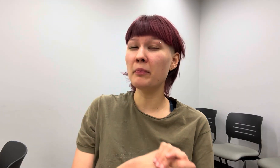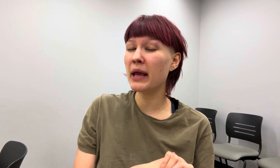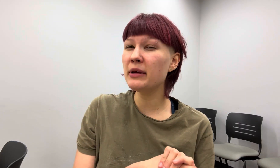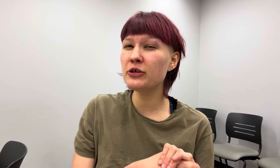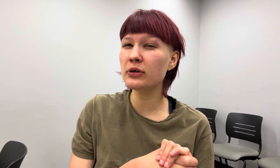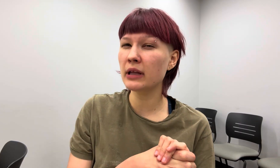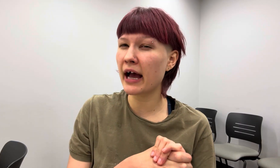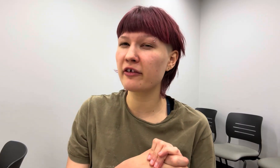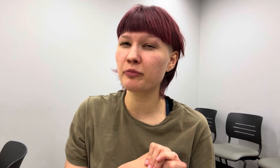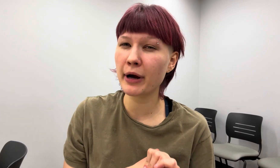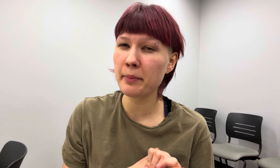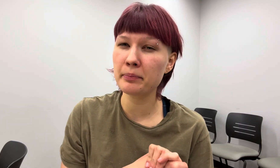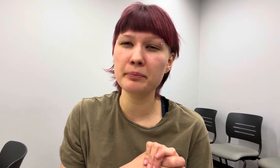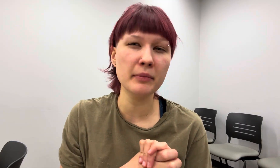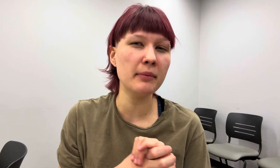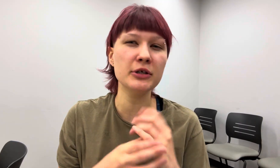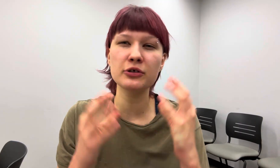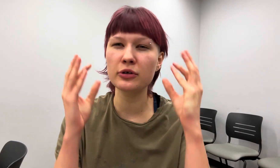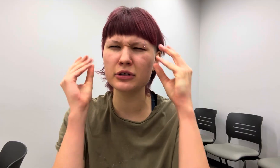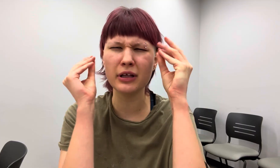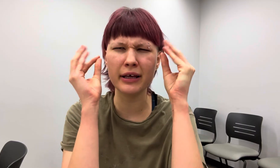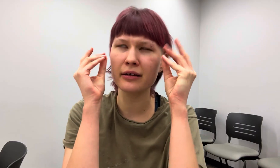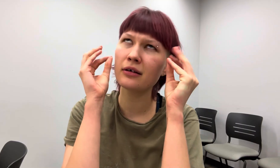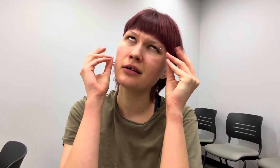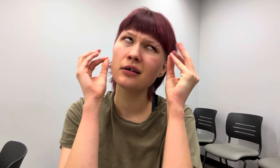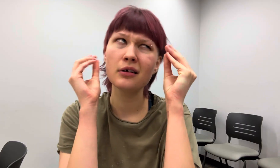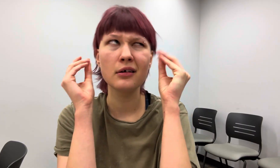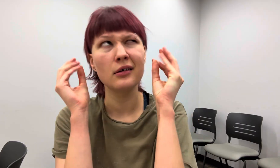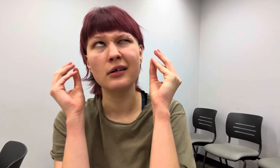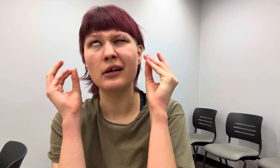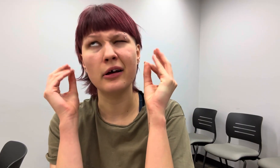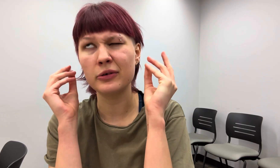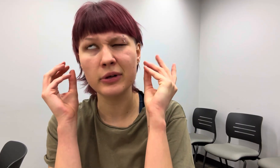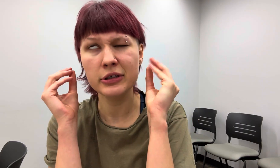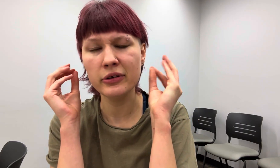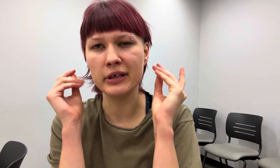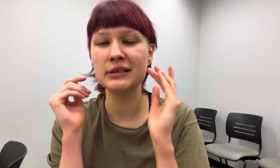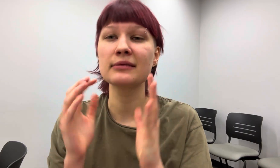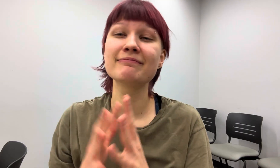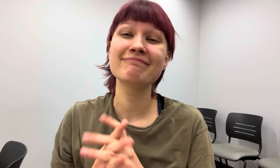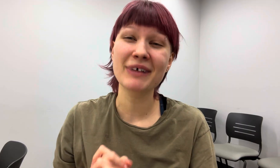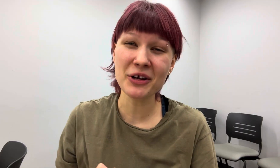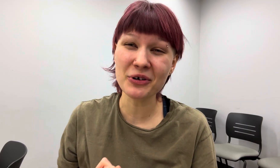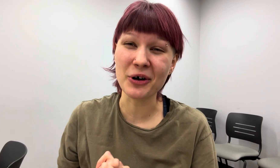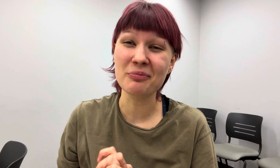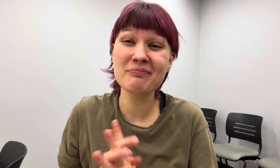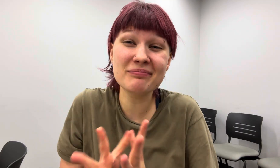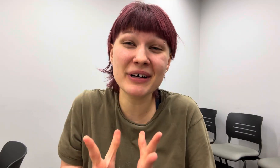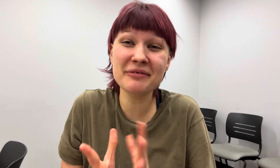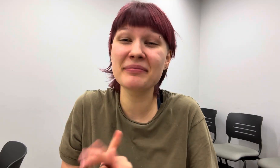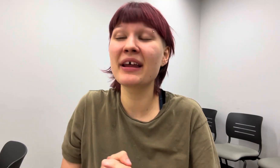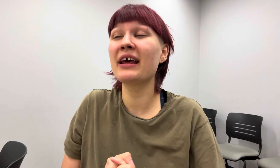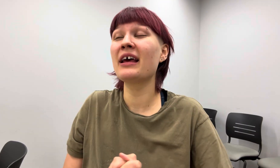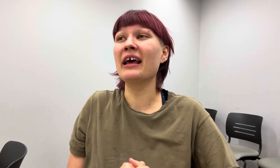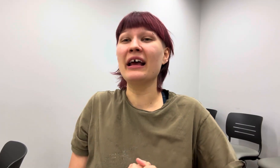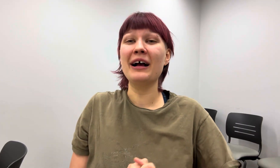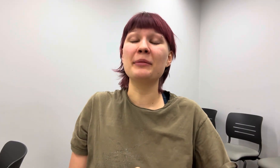Maybe due to lack of prep, maybe due to how do I do this? I don't know, but I'm